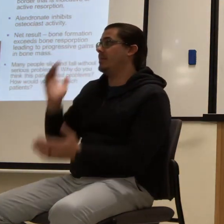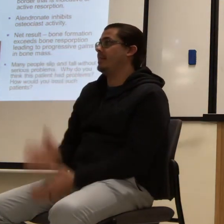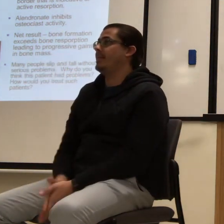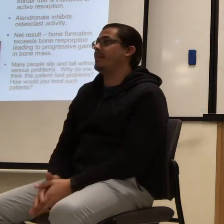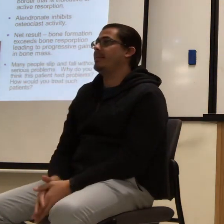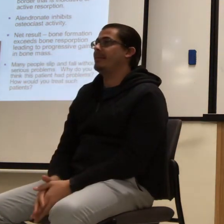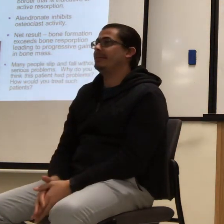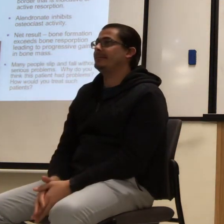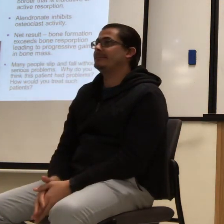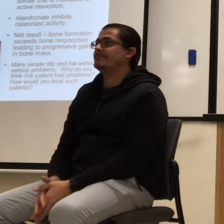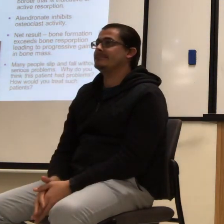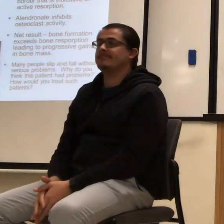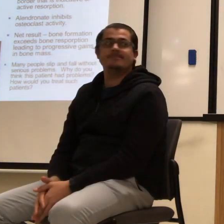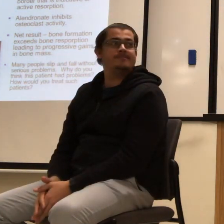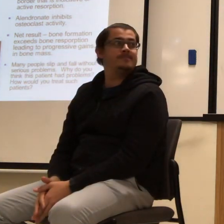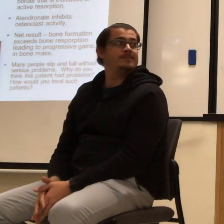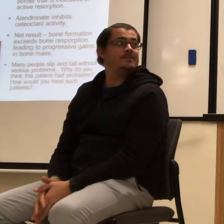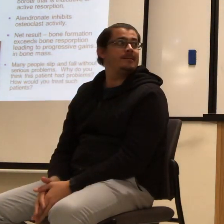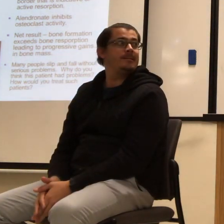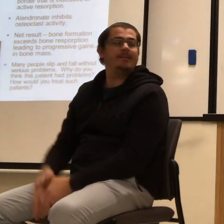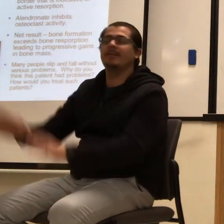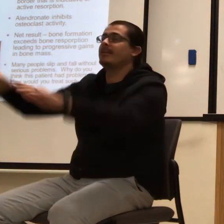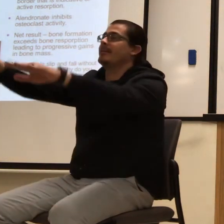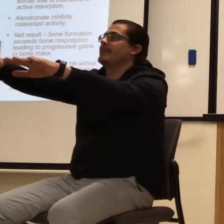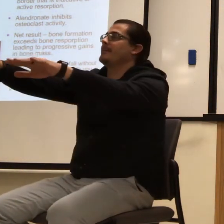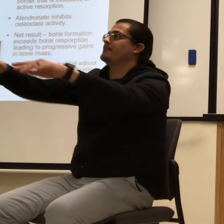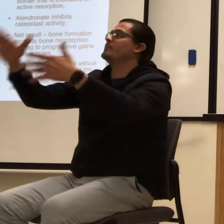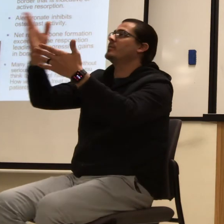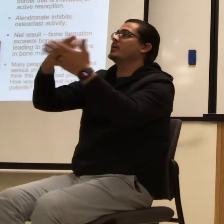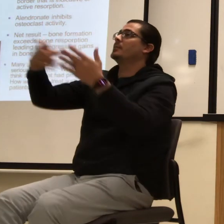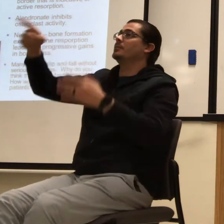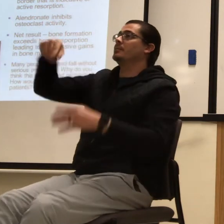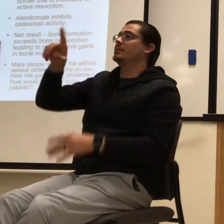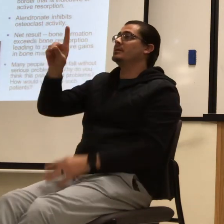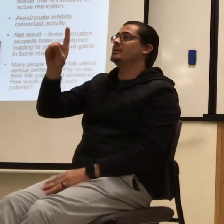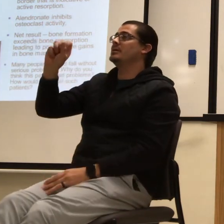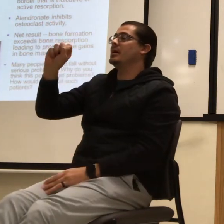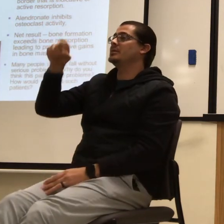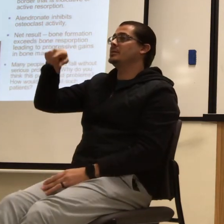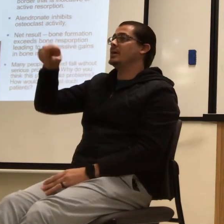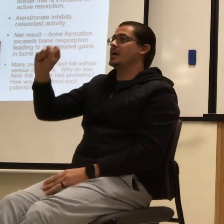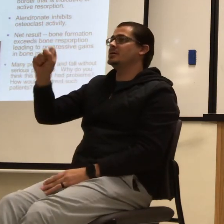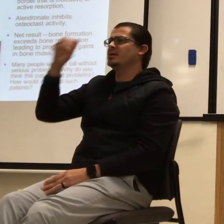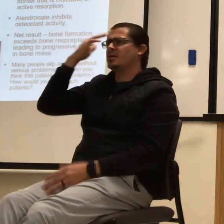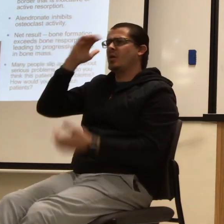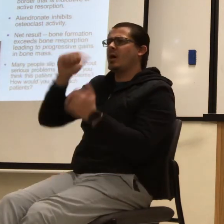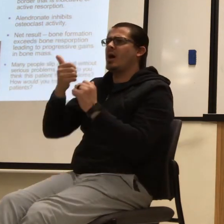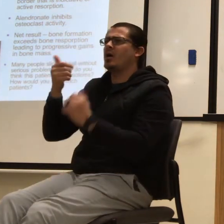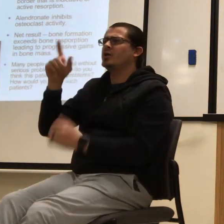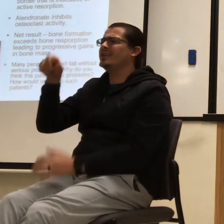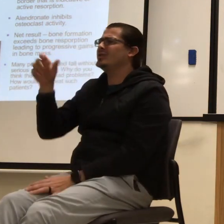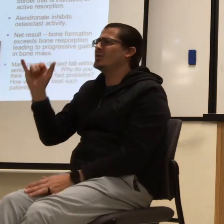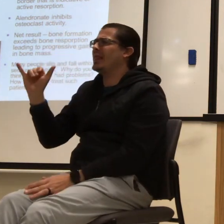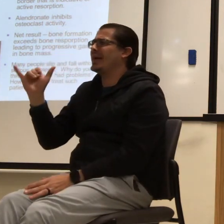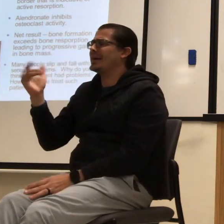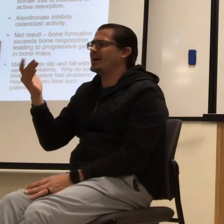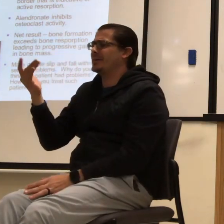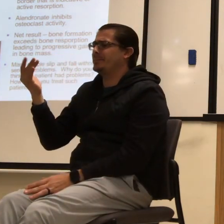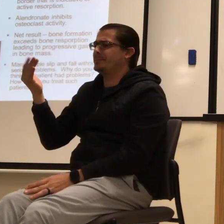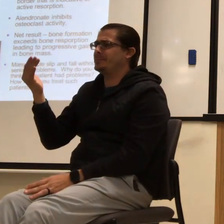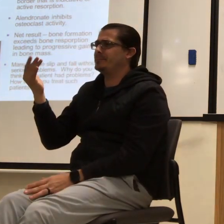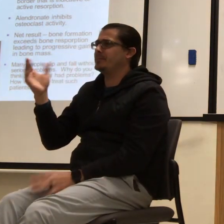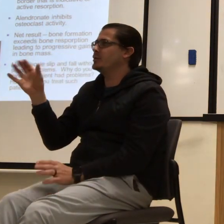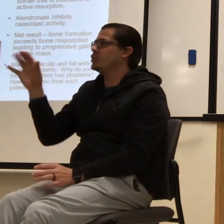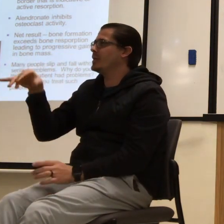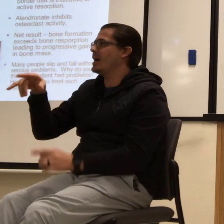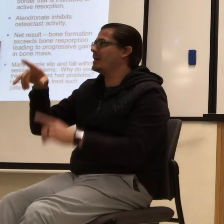We don't have to take it over there, do we? Oh, okay, let me be clear. Some of you are in DSP&S, and you know how you have to do